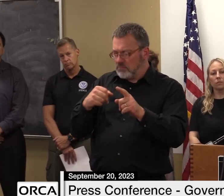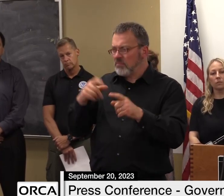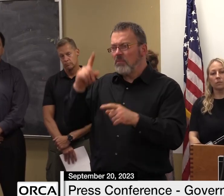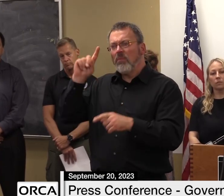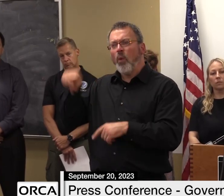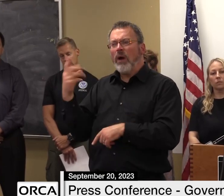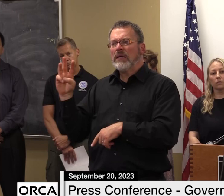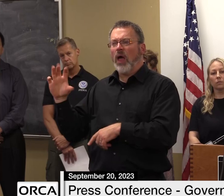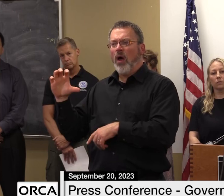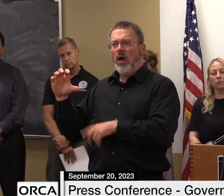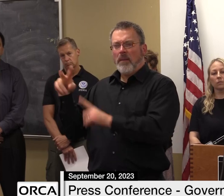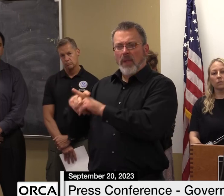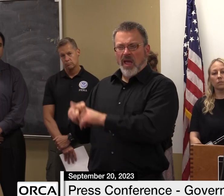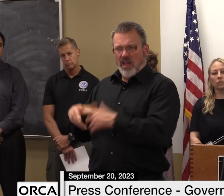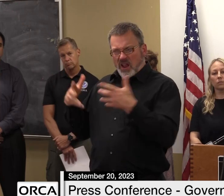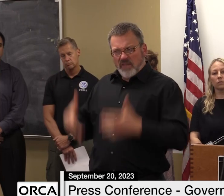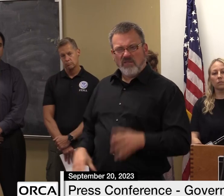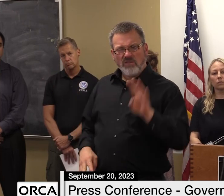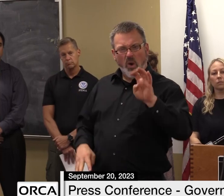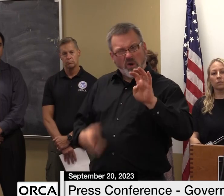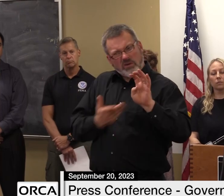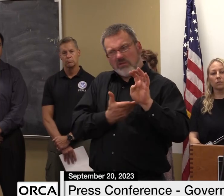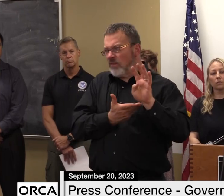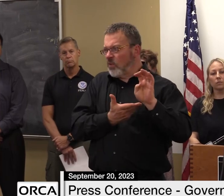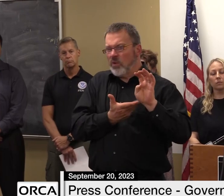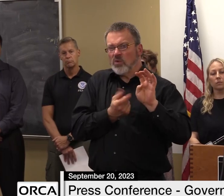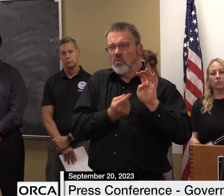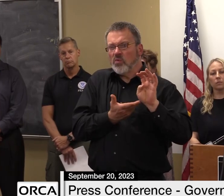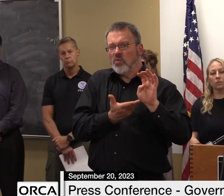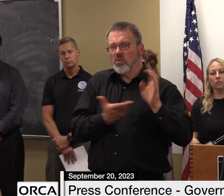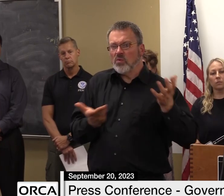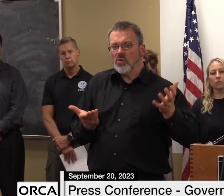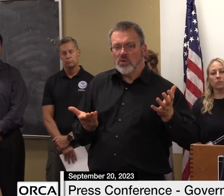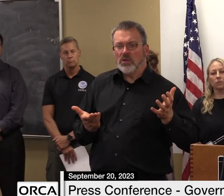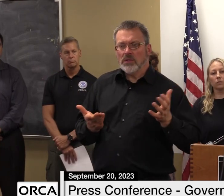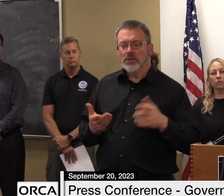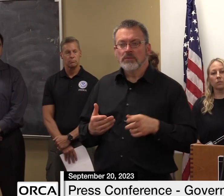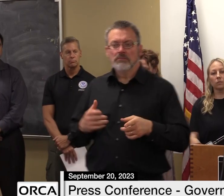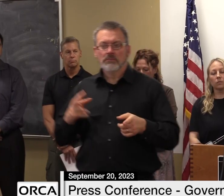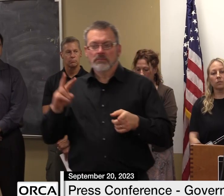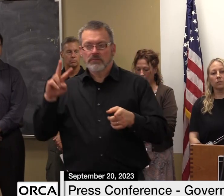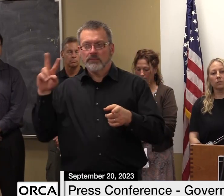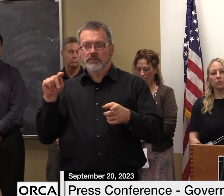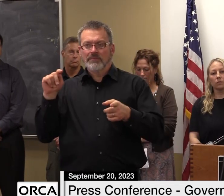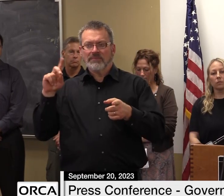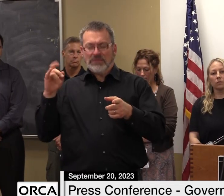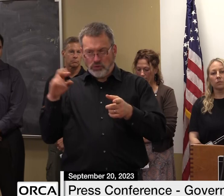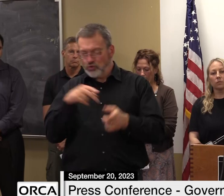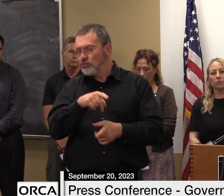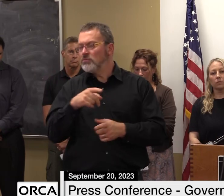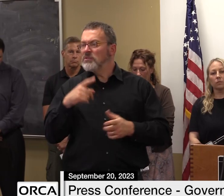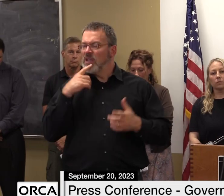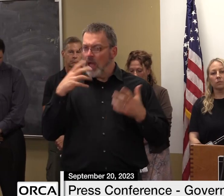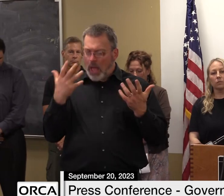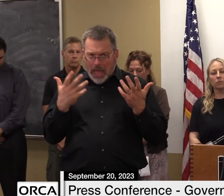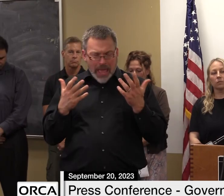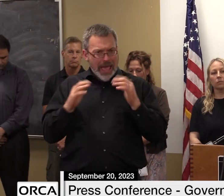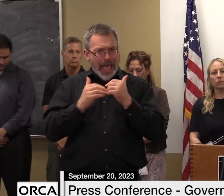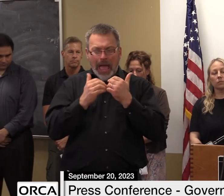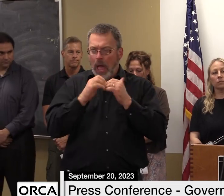to communities that might not know how to apply, not know to apply, other than just kind of, these